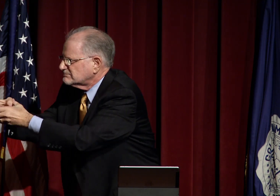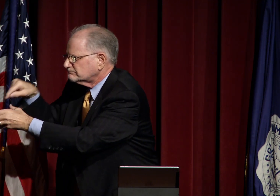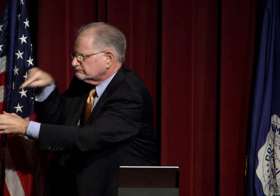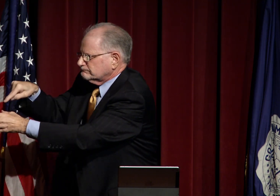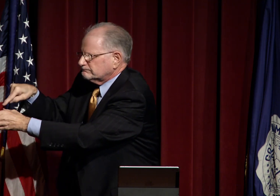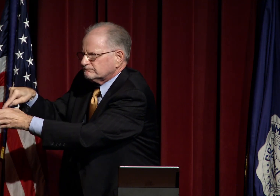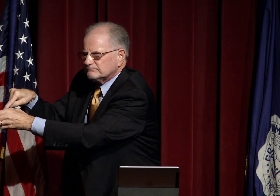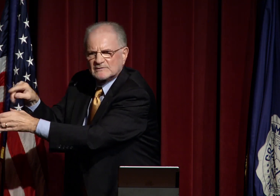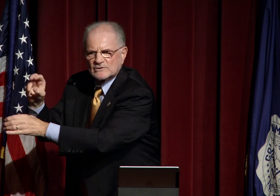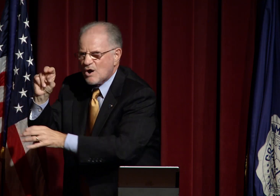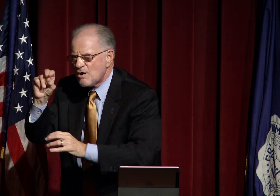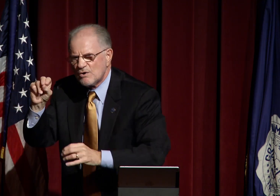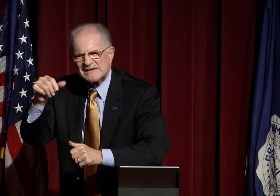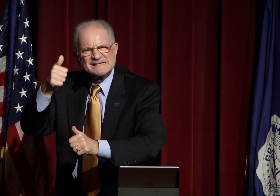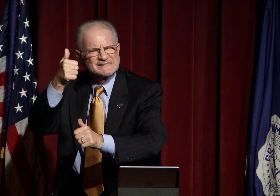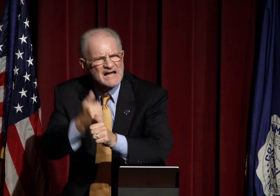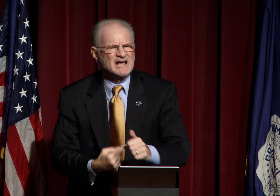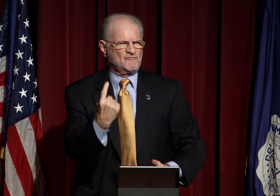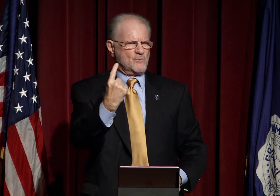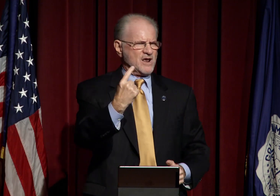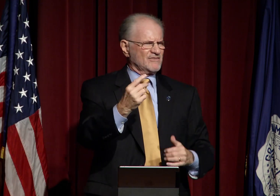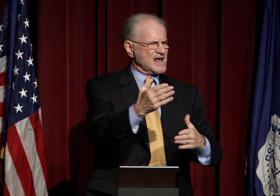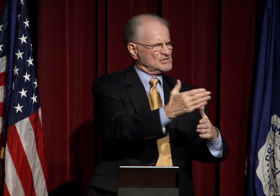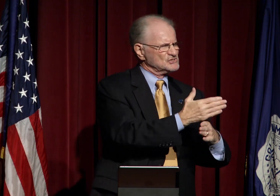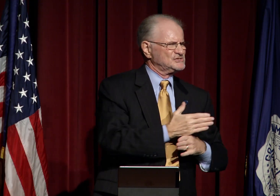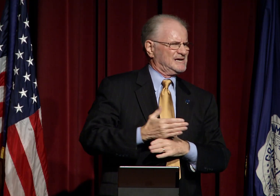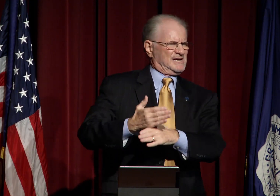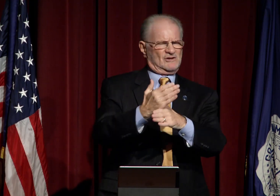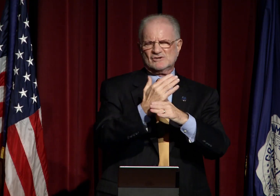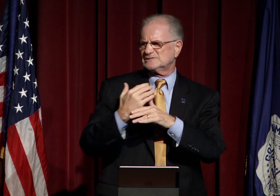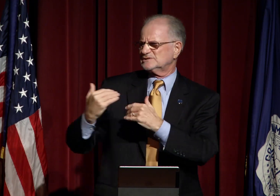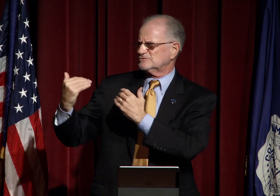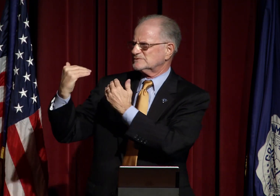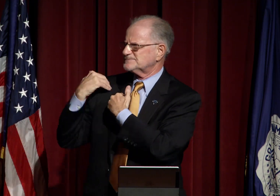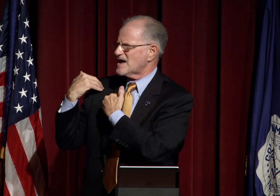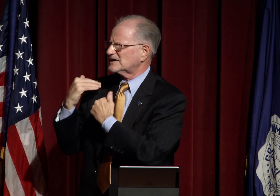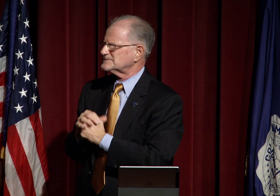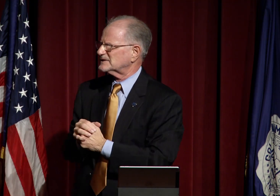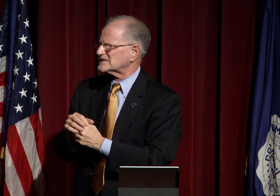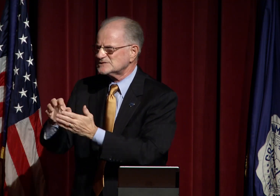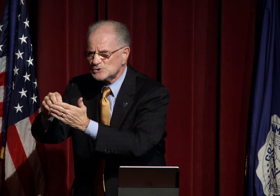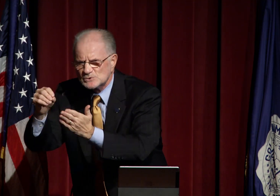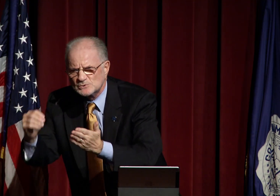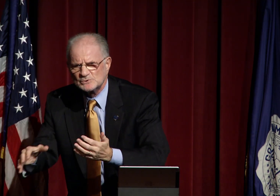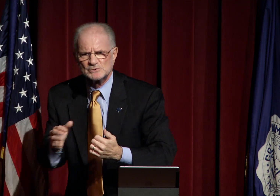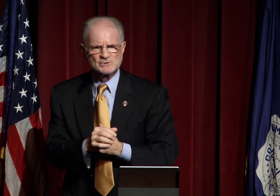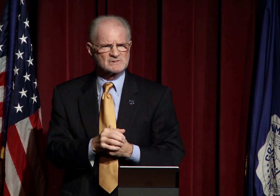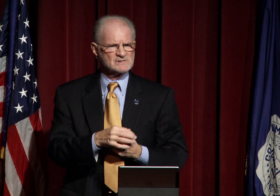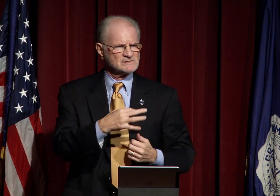is not the duty only of the admissions office. This falls to each of us to share this